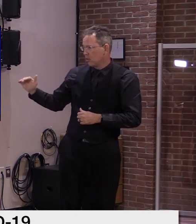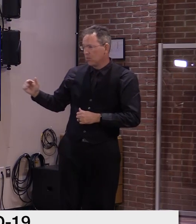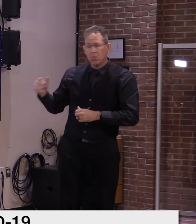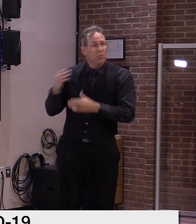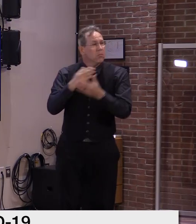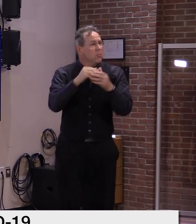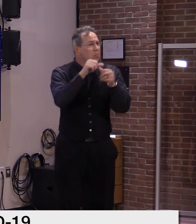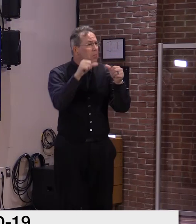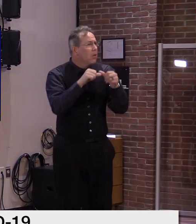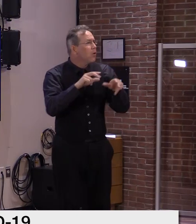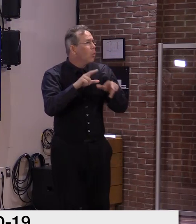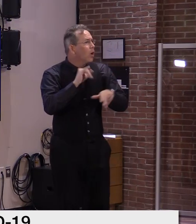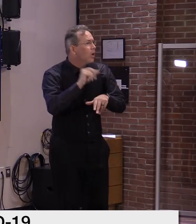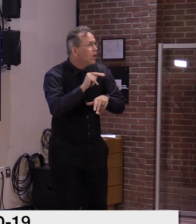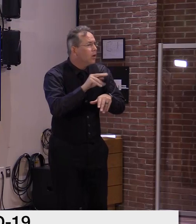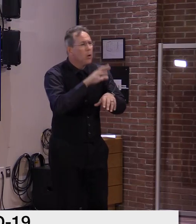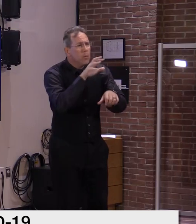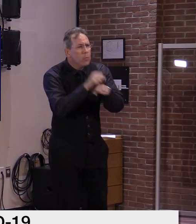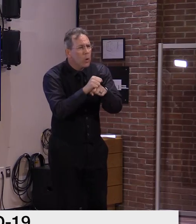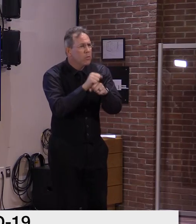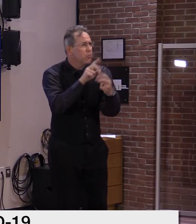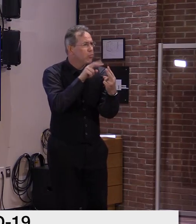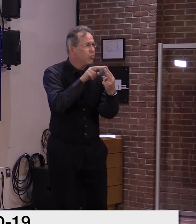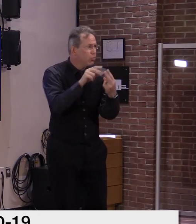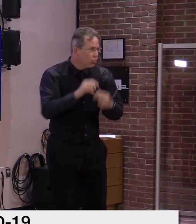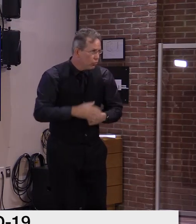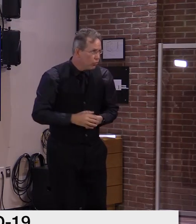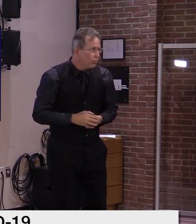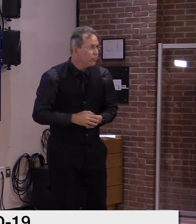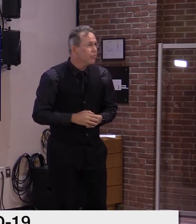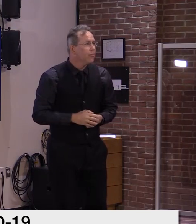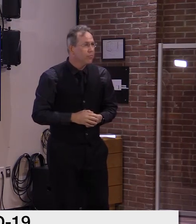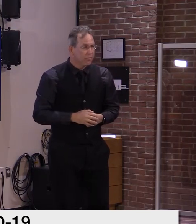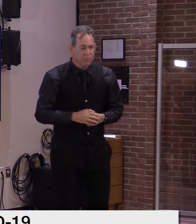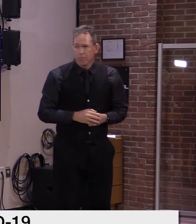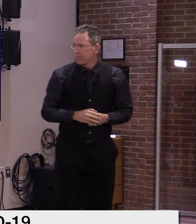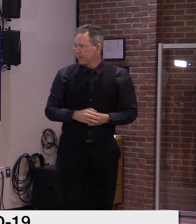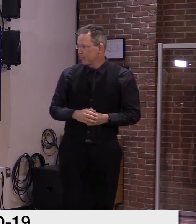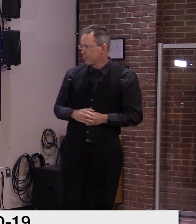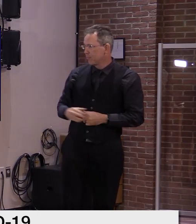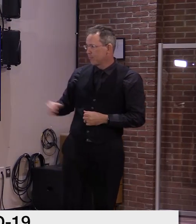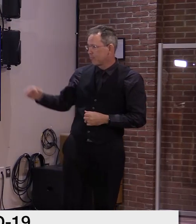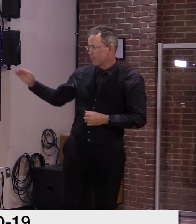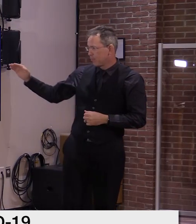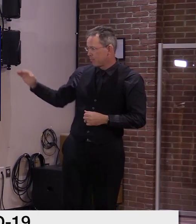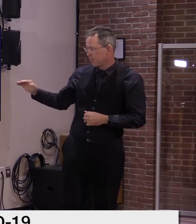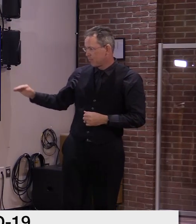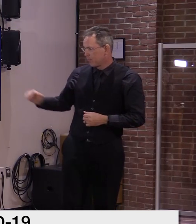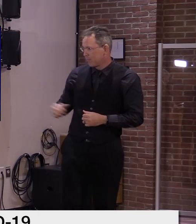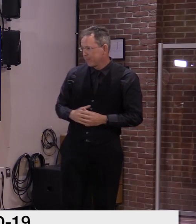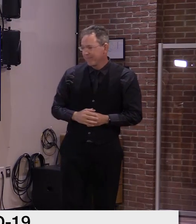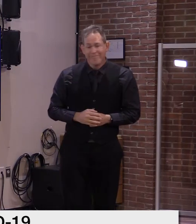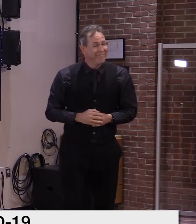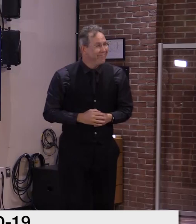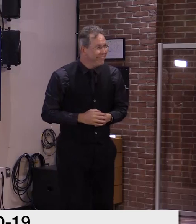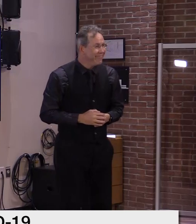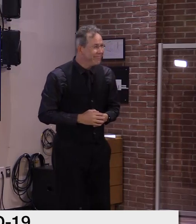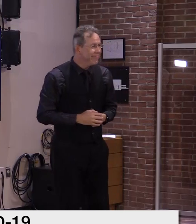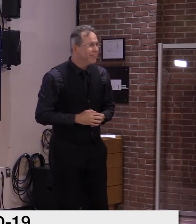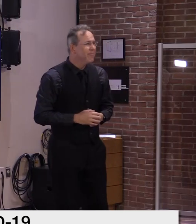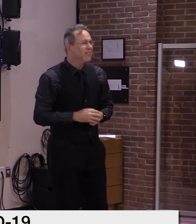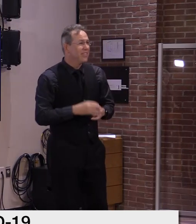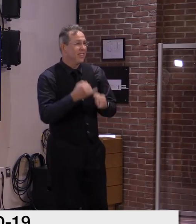May 21st, 22nd, and 23rd, emergency medical services and fire departments